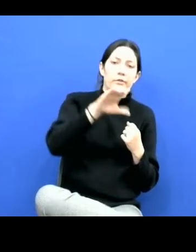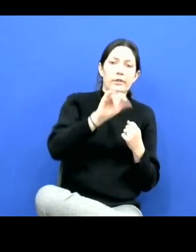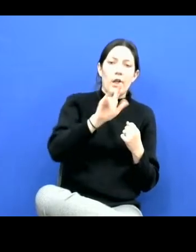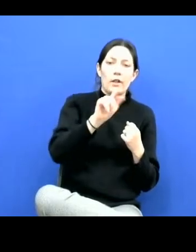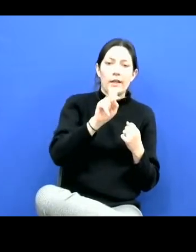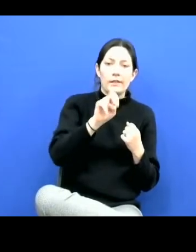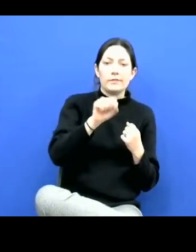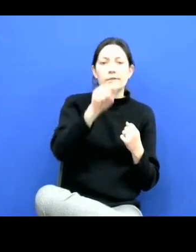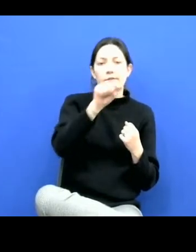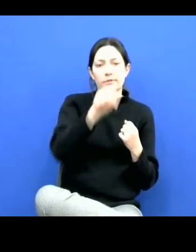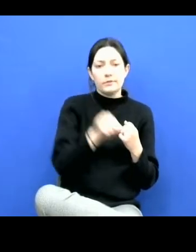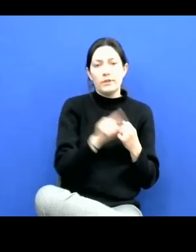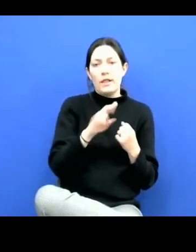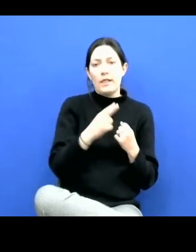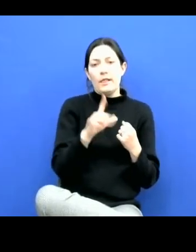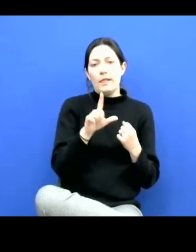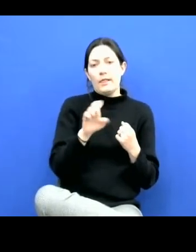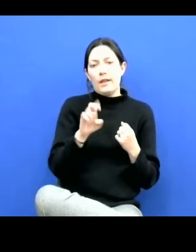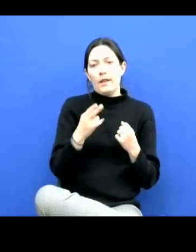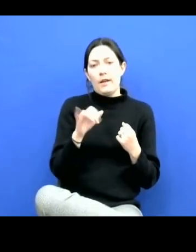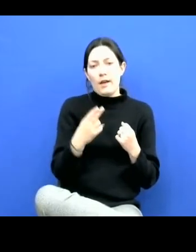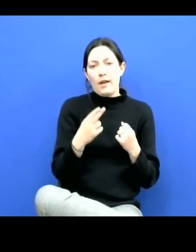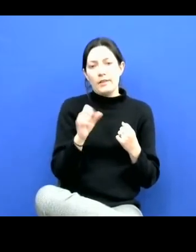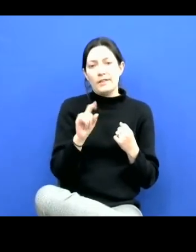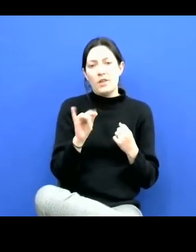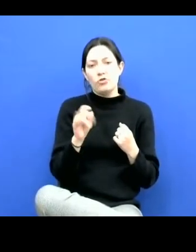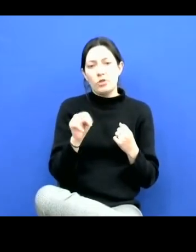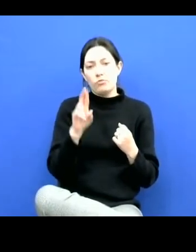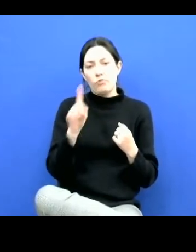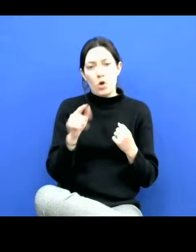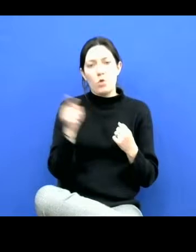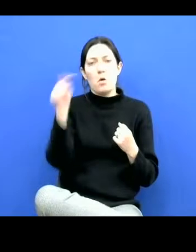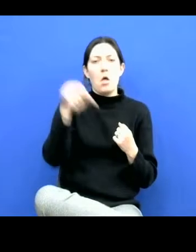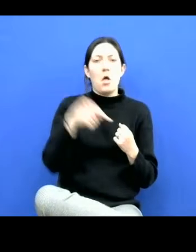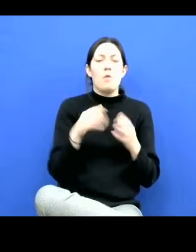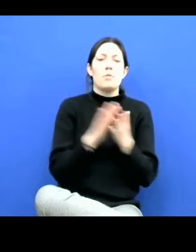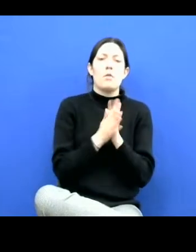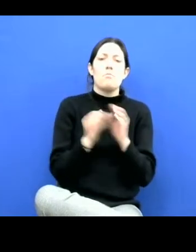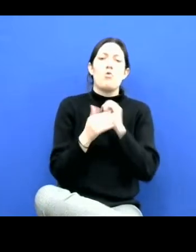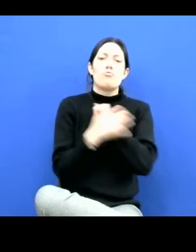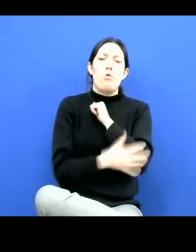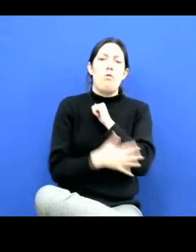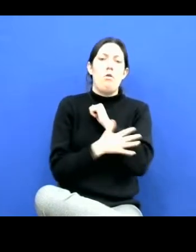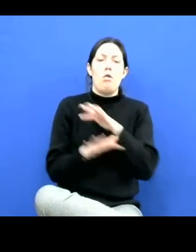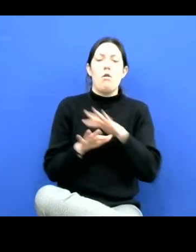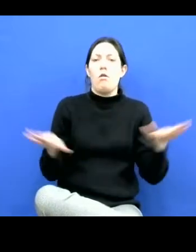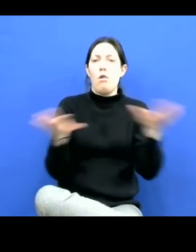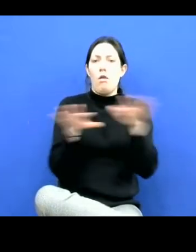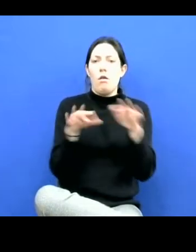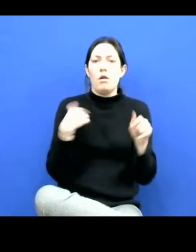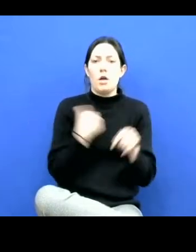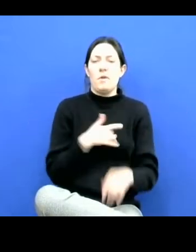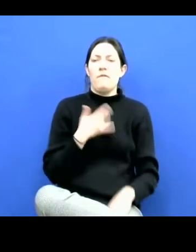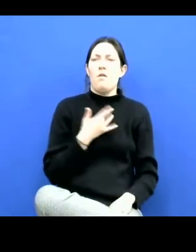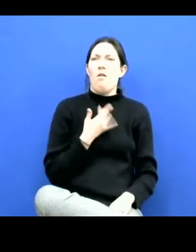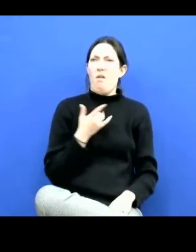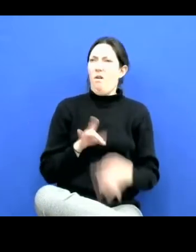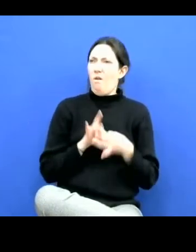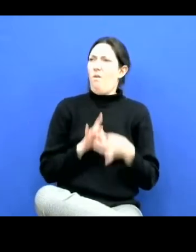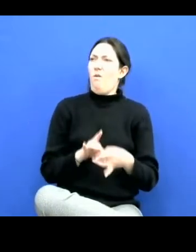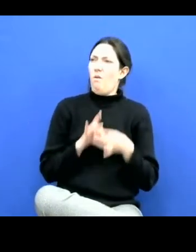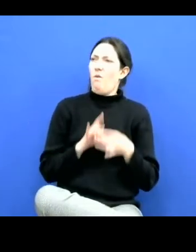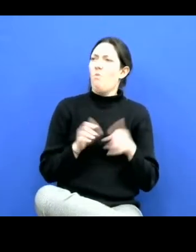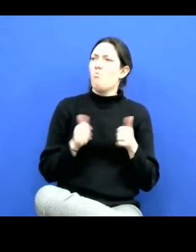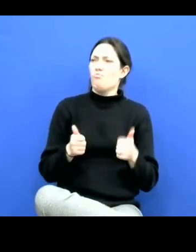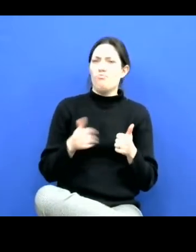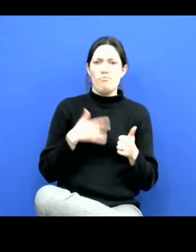rural, go underneath 90 Erie Station Road. It just seemed more like what we were used to